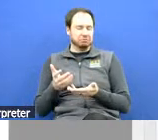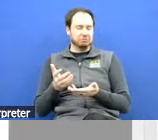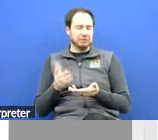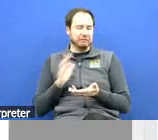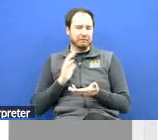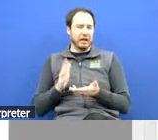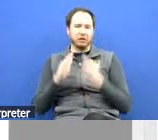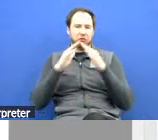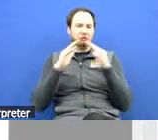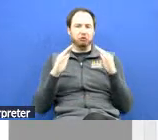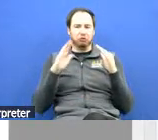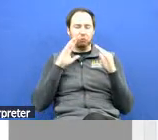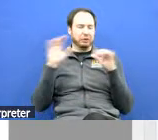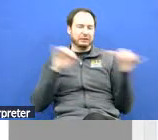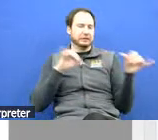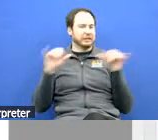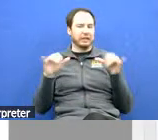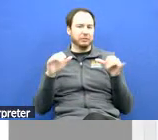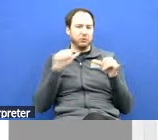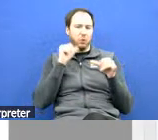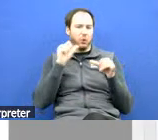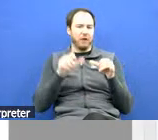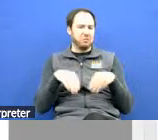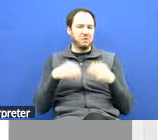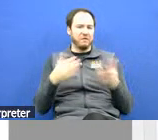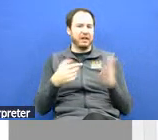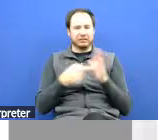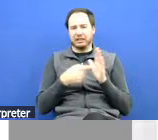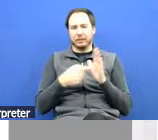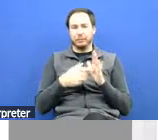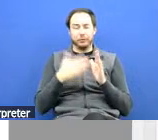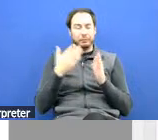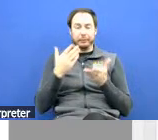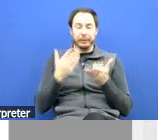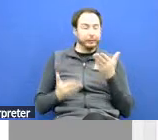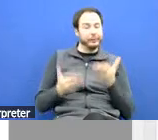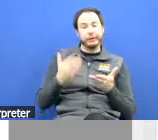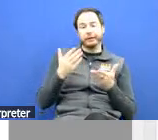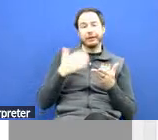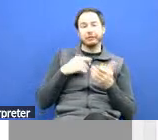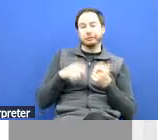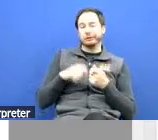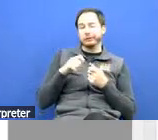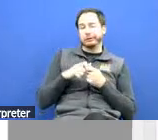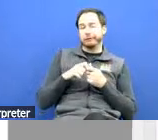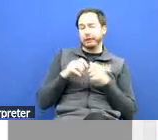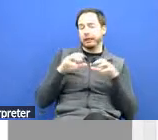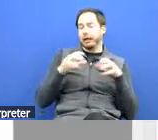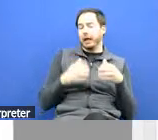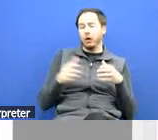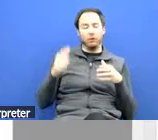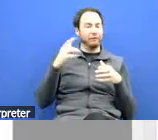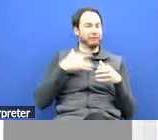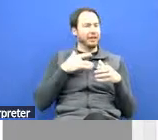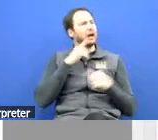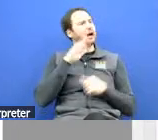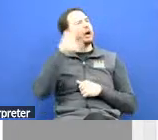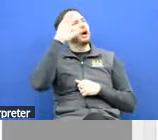it didn't seem worth our time to deal with roofs. But I don't know if there's any other categories. If someone,